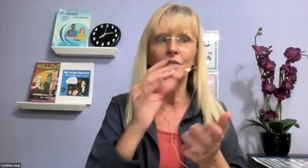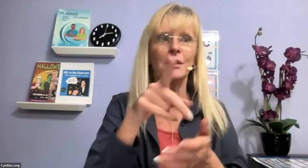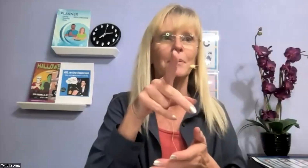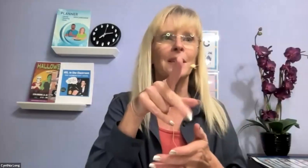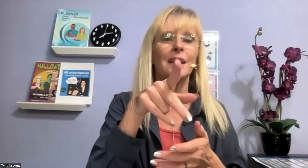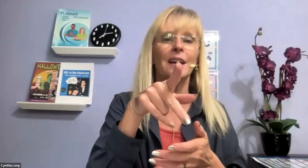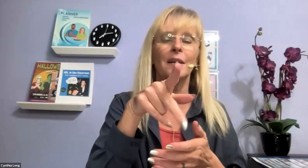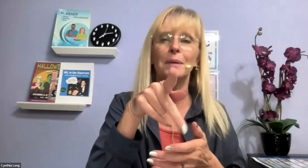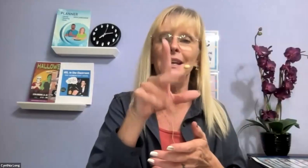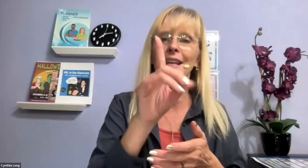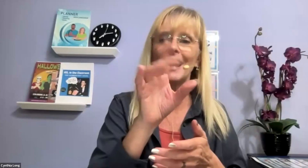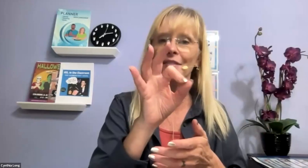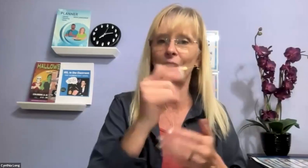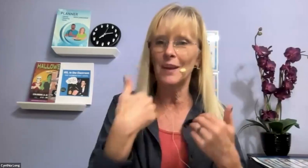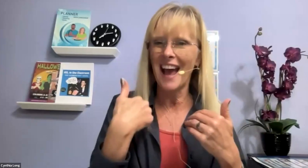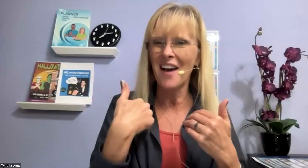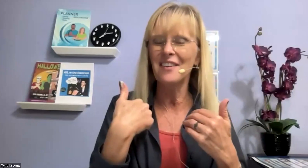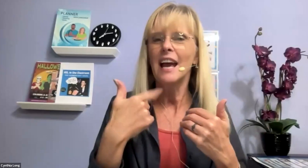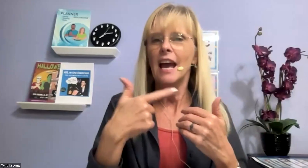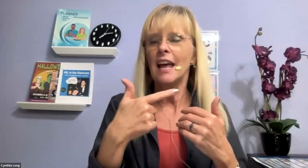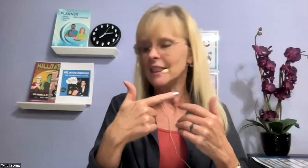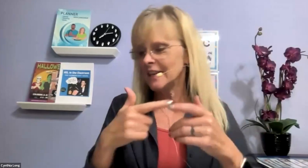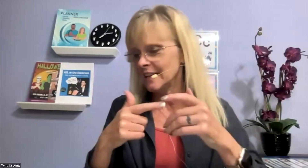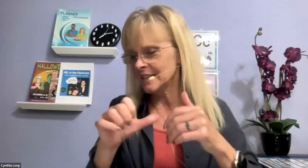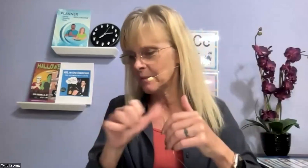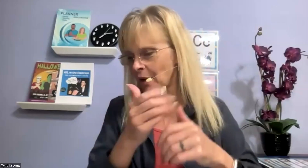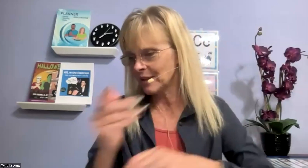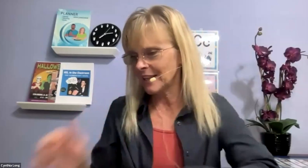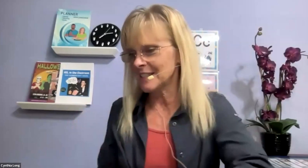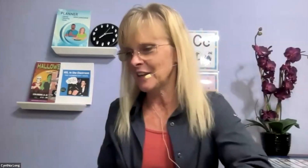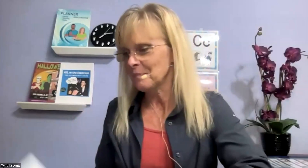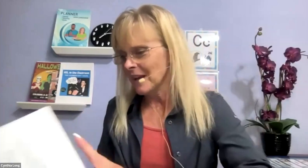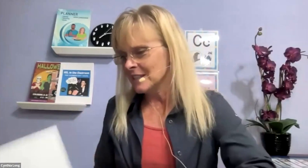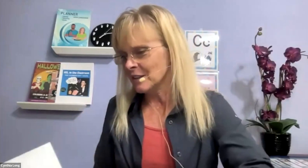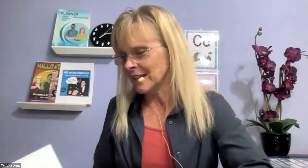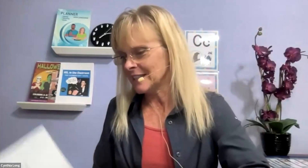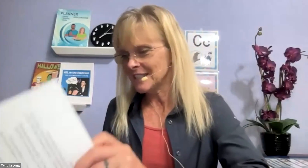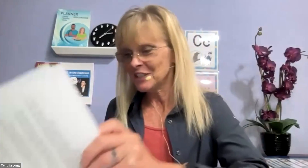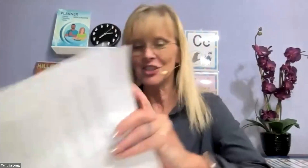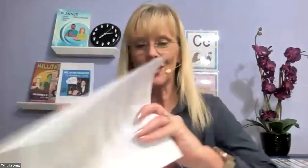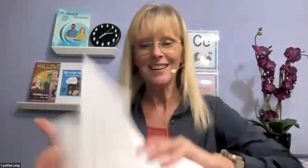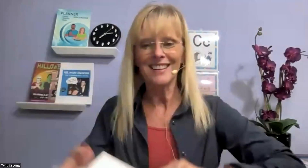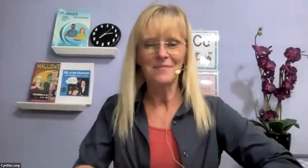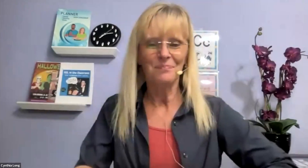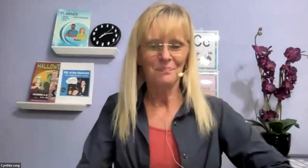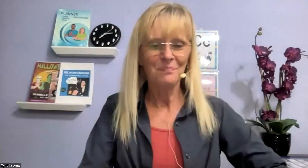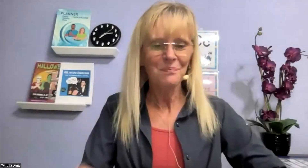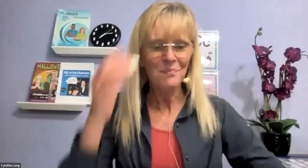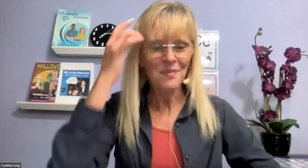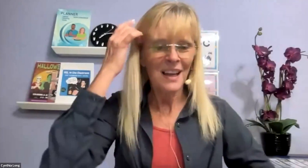the PDF that we have, and then some other things here. So let's get started.